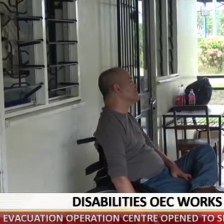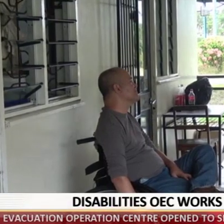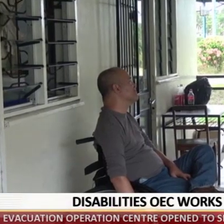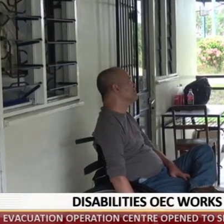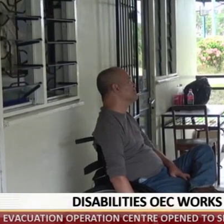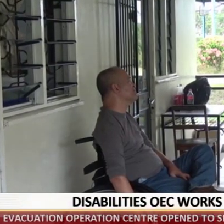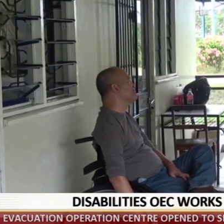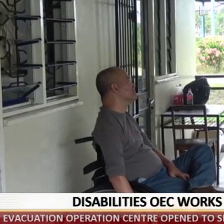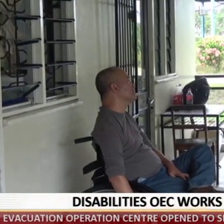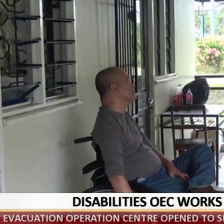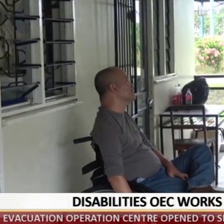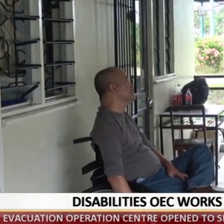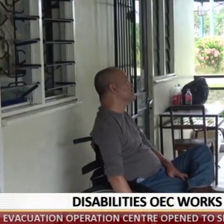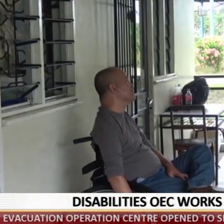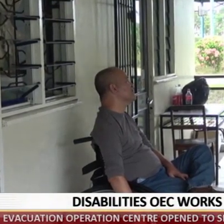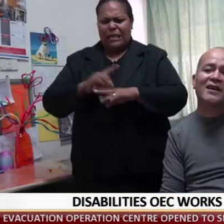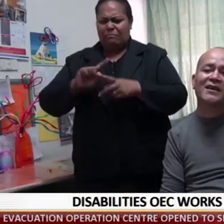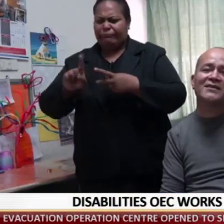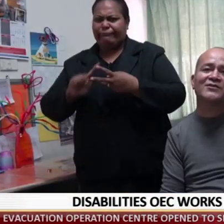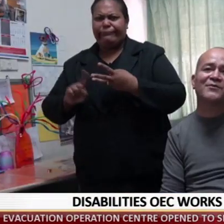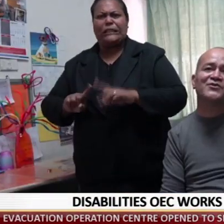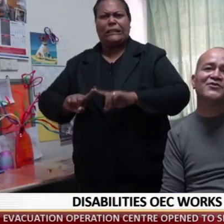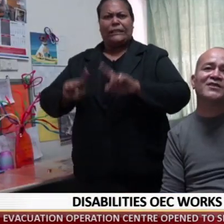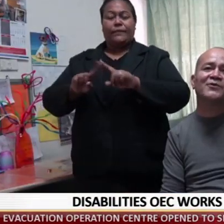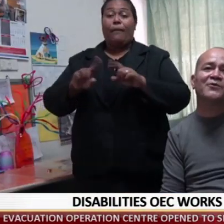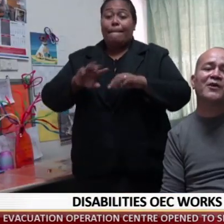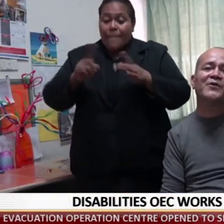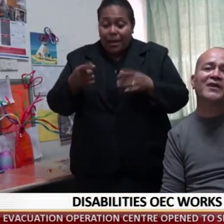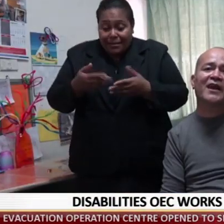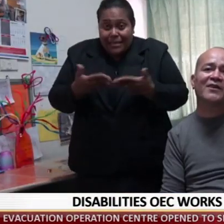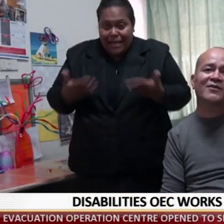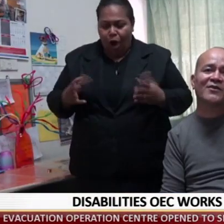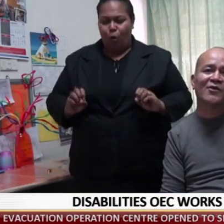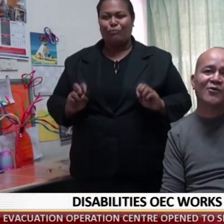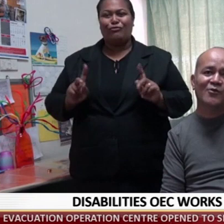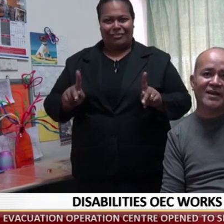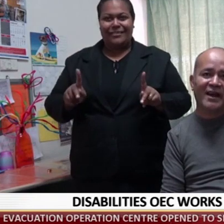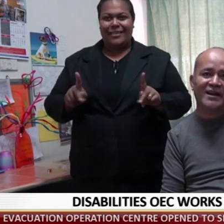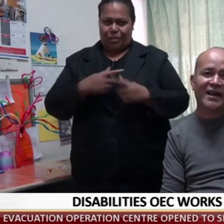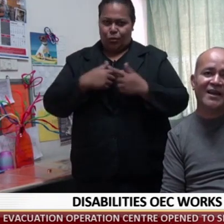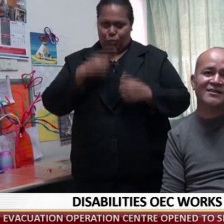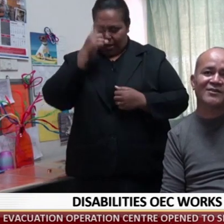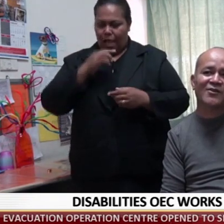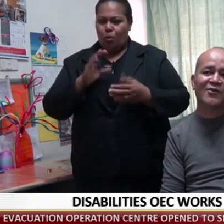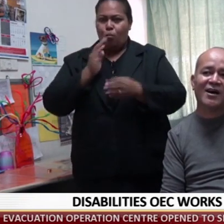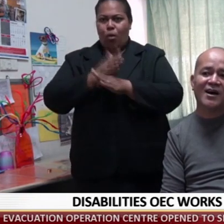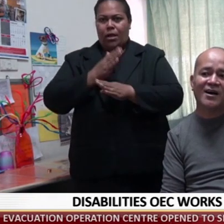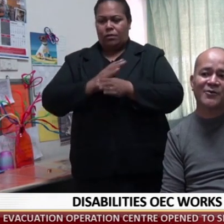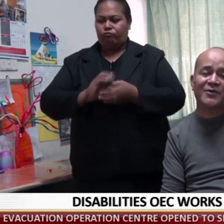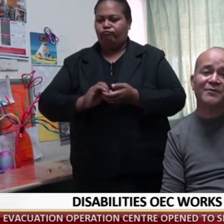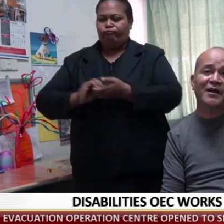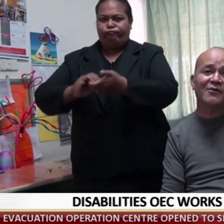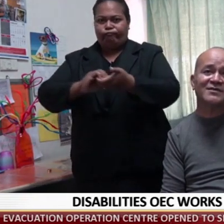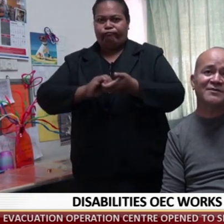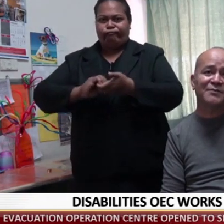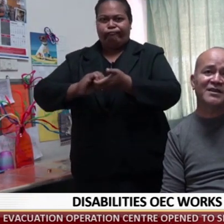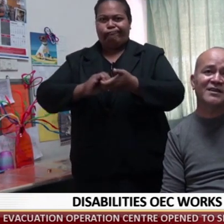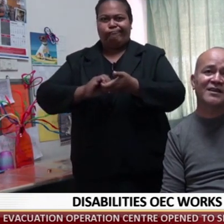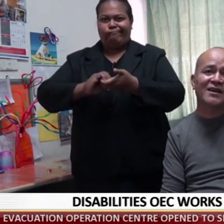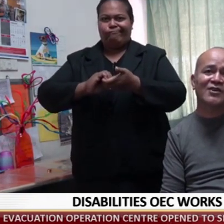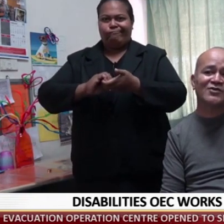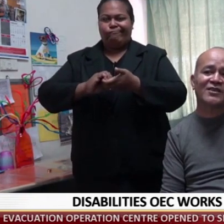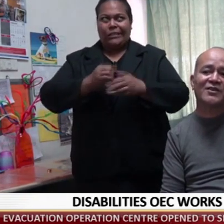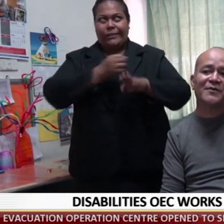assist members calling in for assistance. Here is an opportunity where we can work hand in hand with the powers that